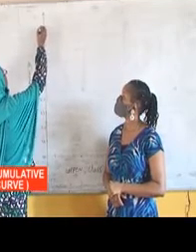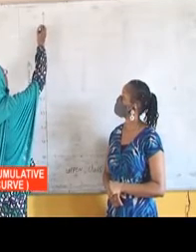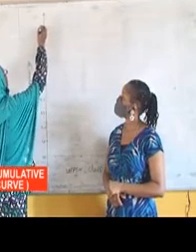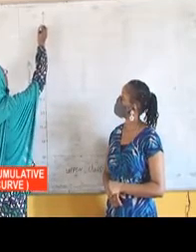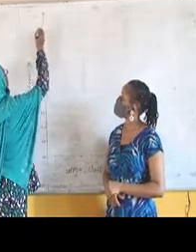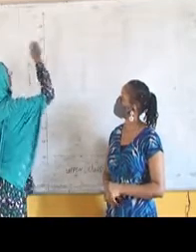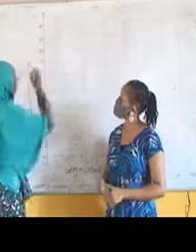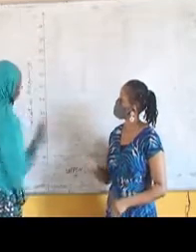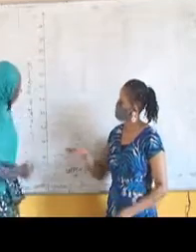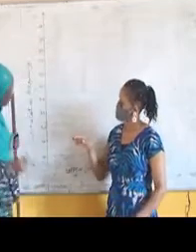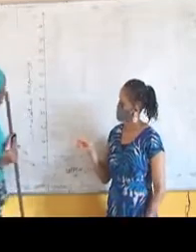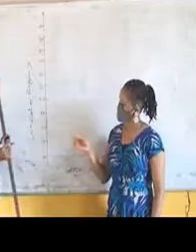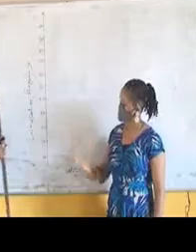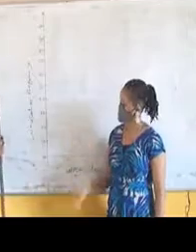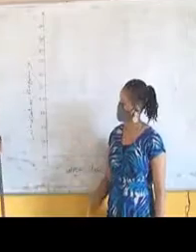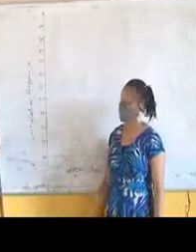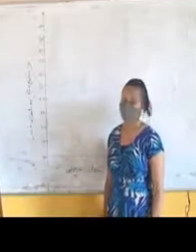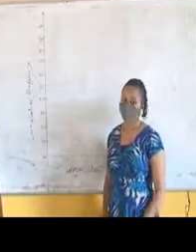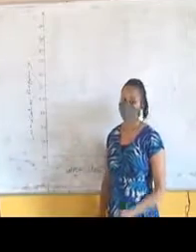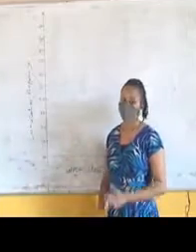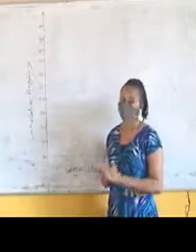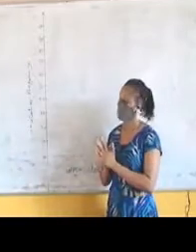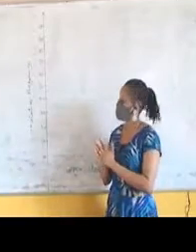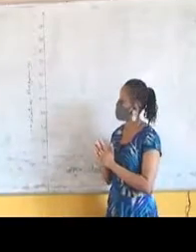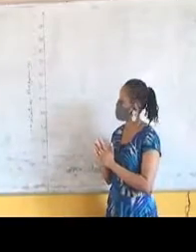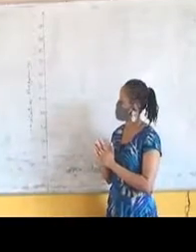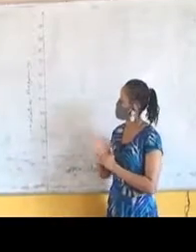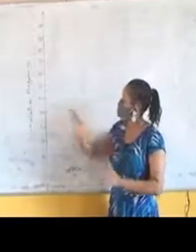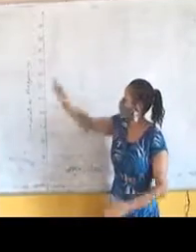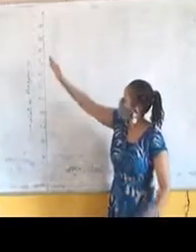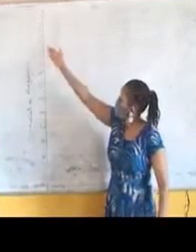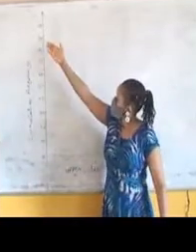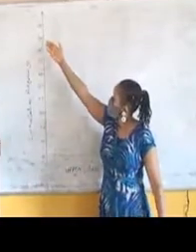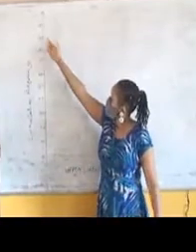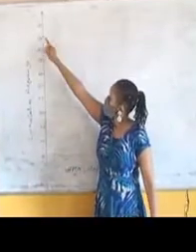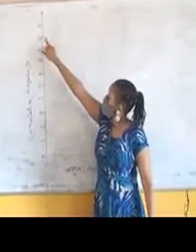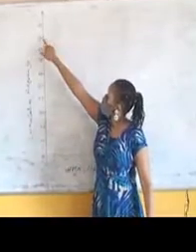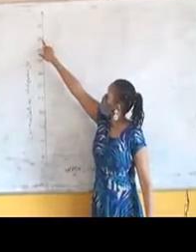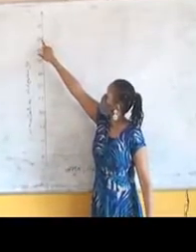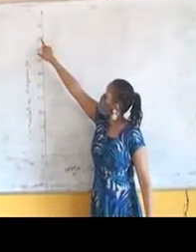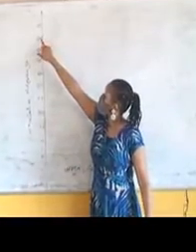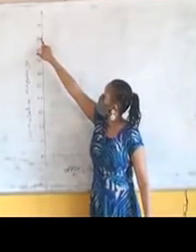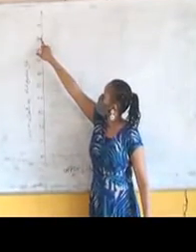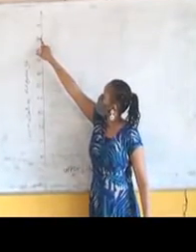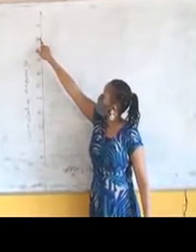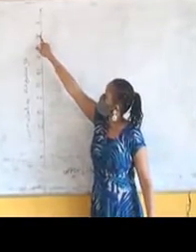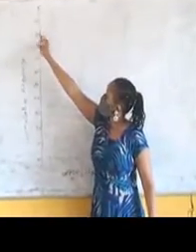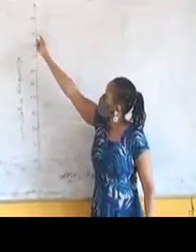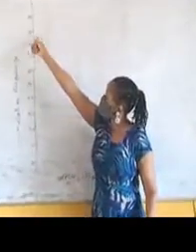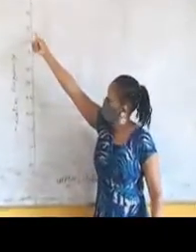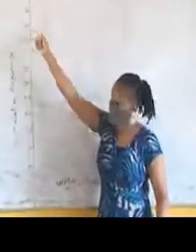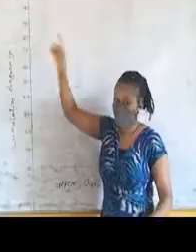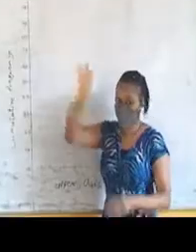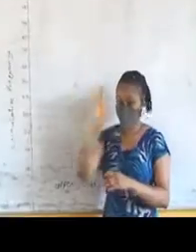then 100. That is for the cumulative frequency axis. Now let's go to